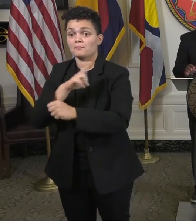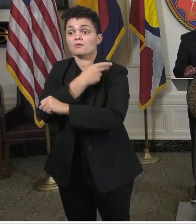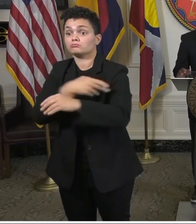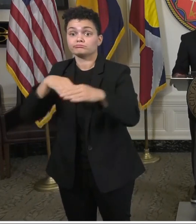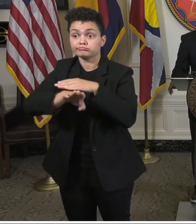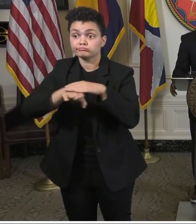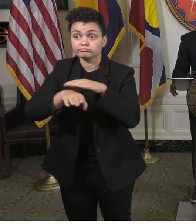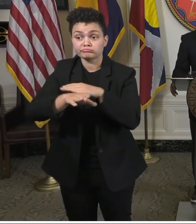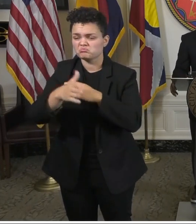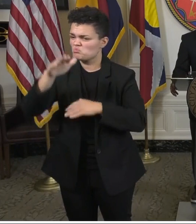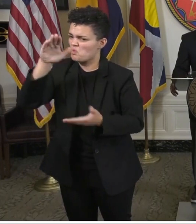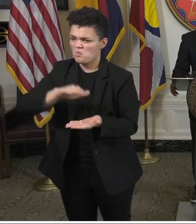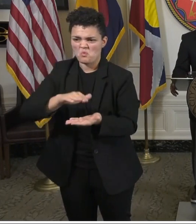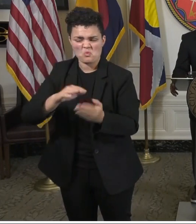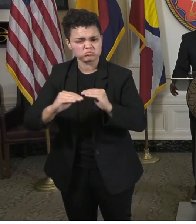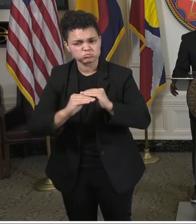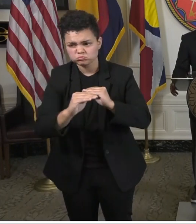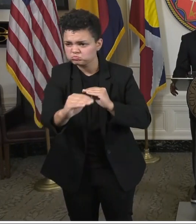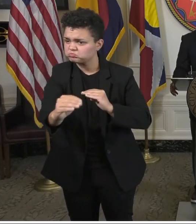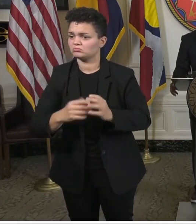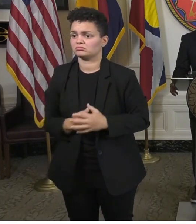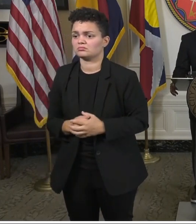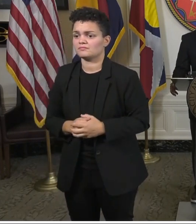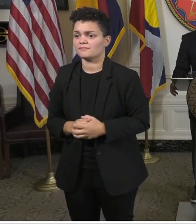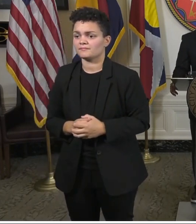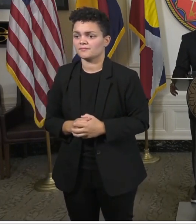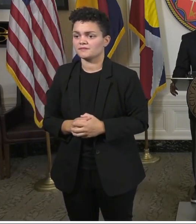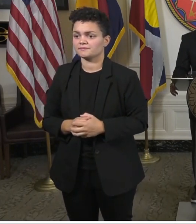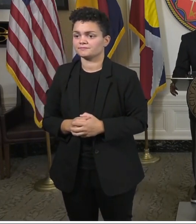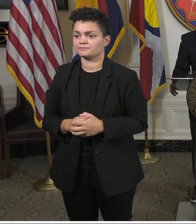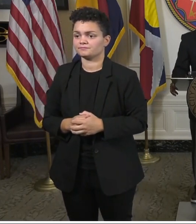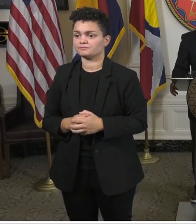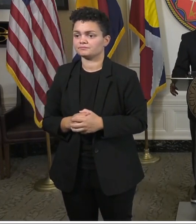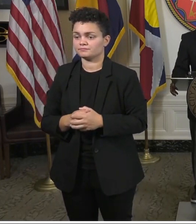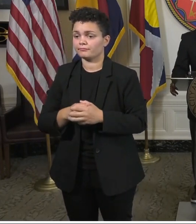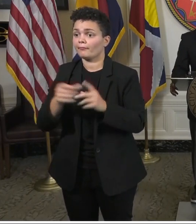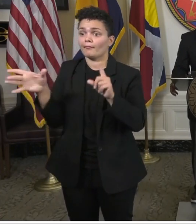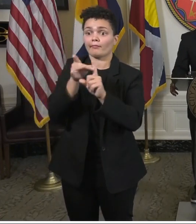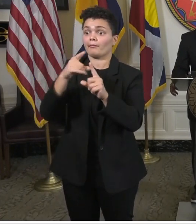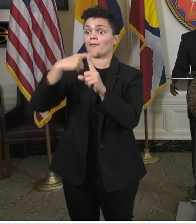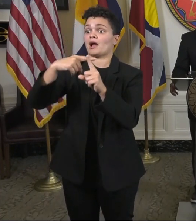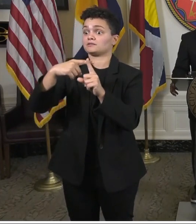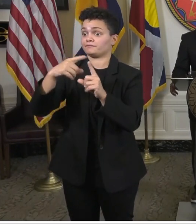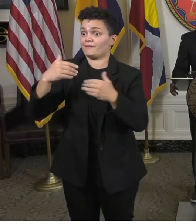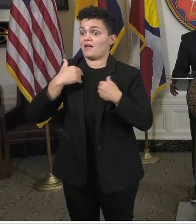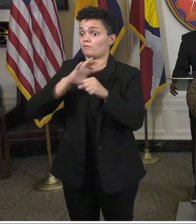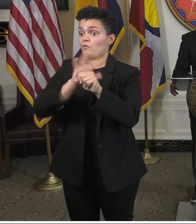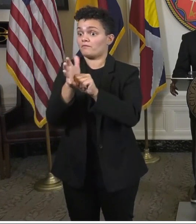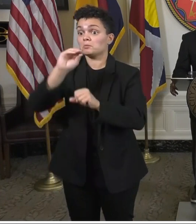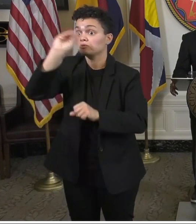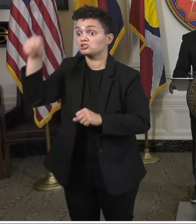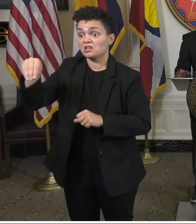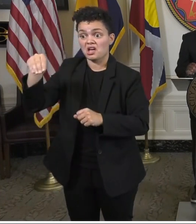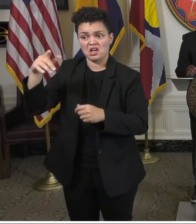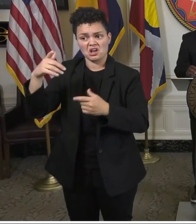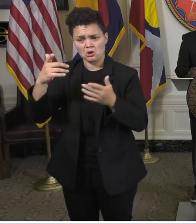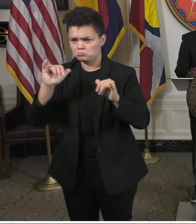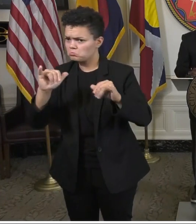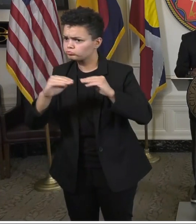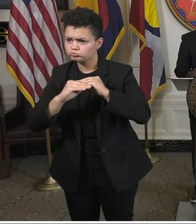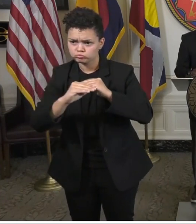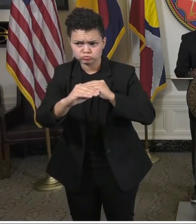we saw in the month of July. And the rate of new cases has been steadily declining for the last month. If we can hold